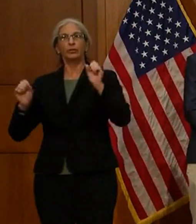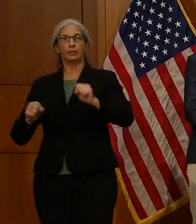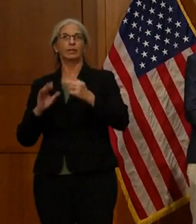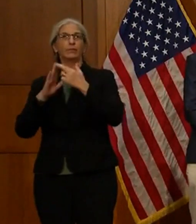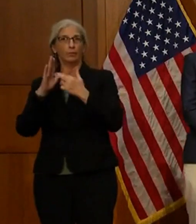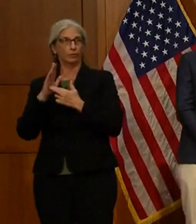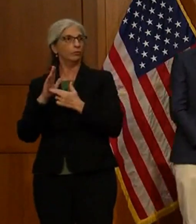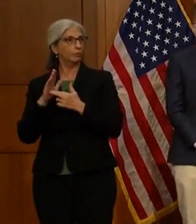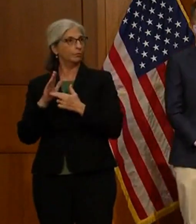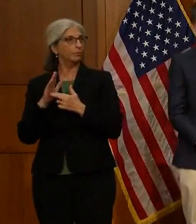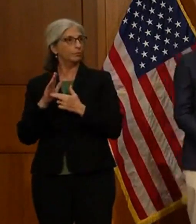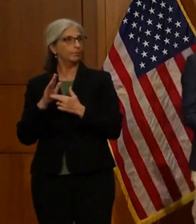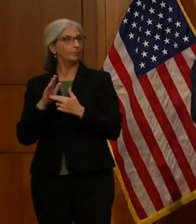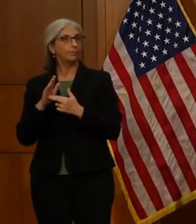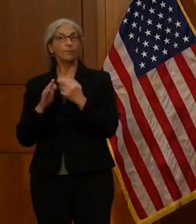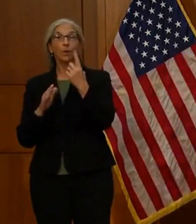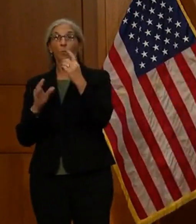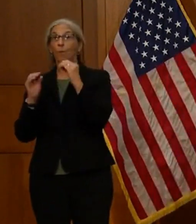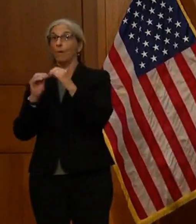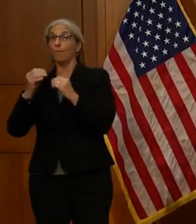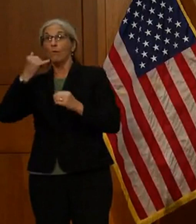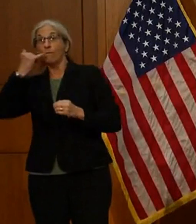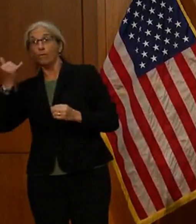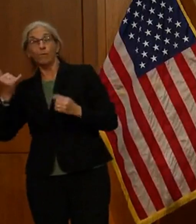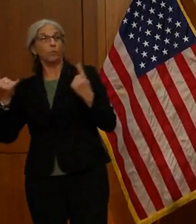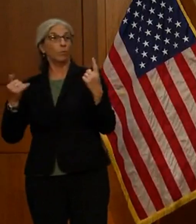questions? Thank you. Thank you, Rita.